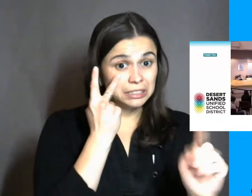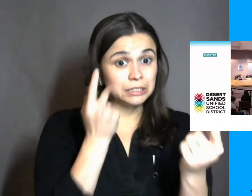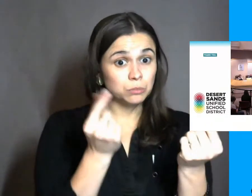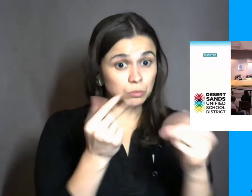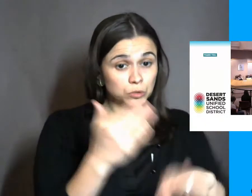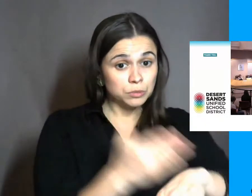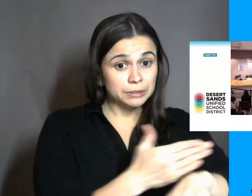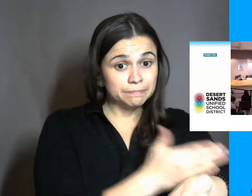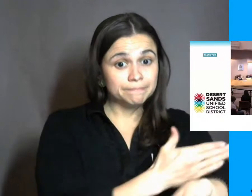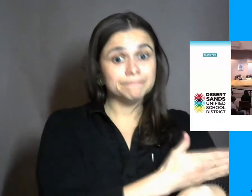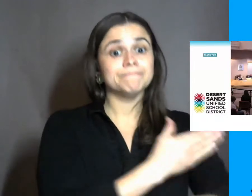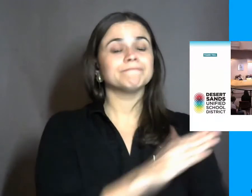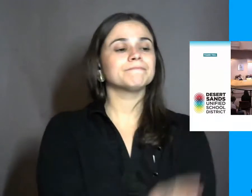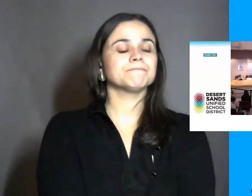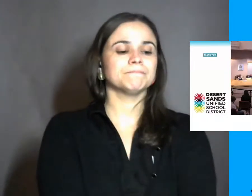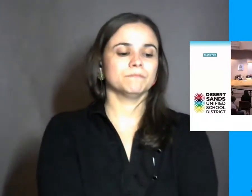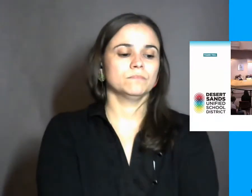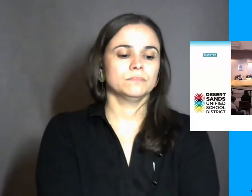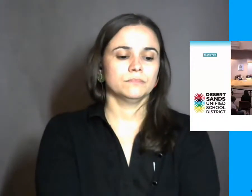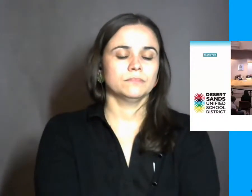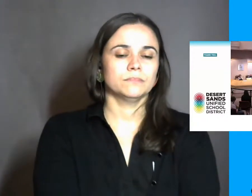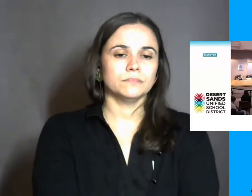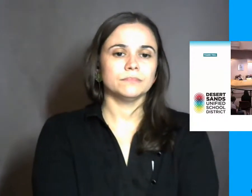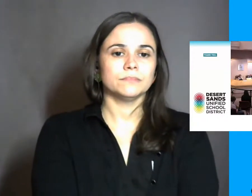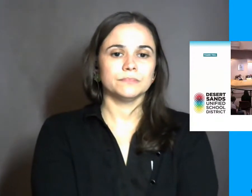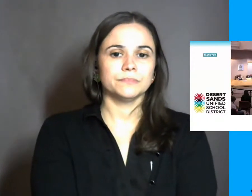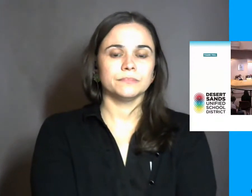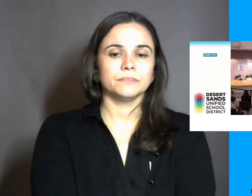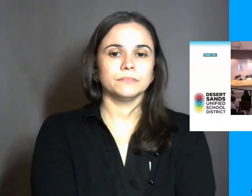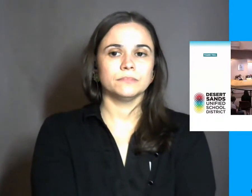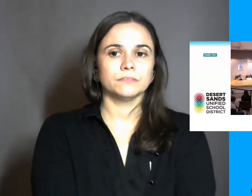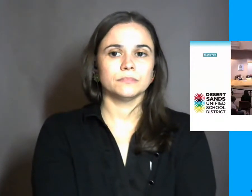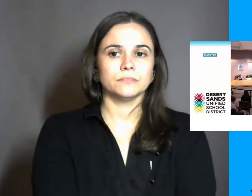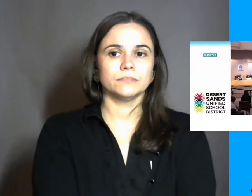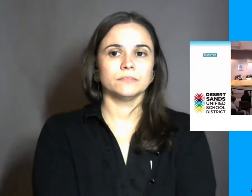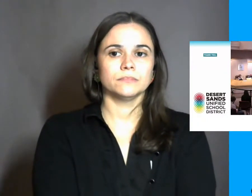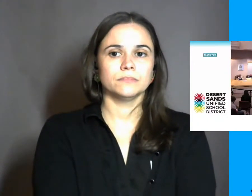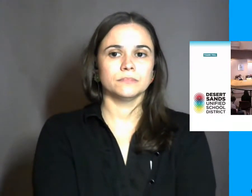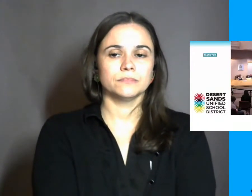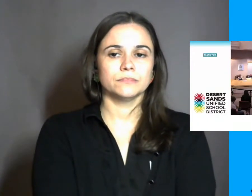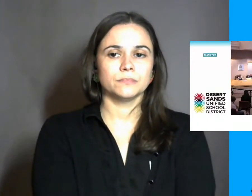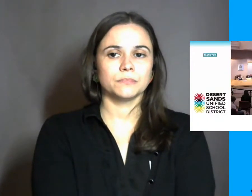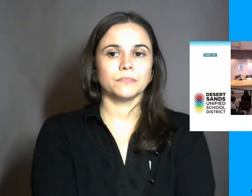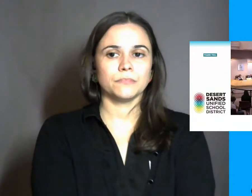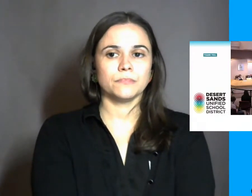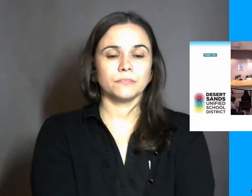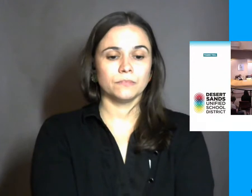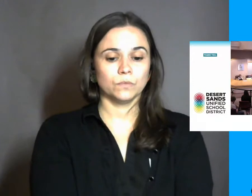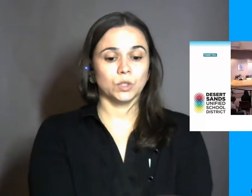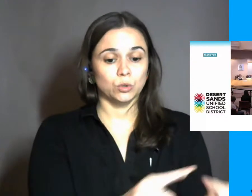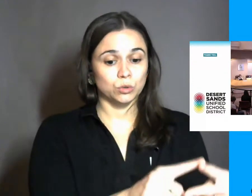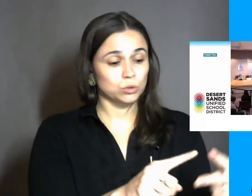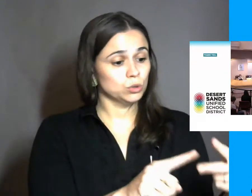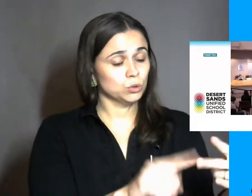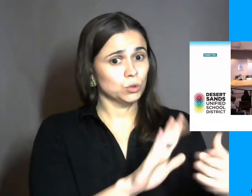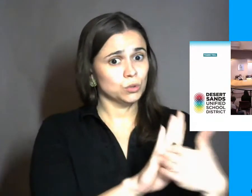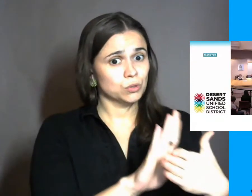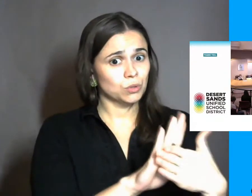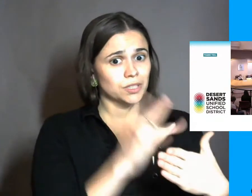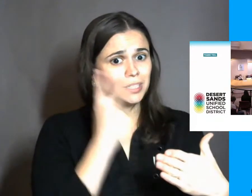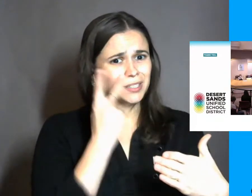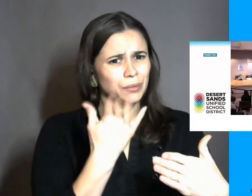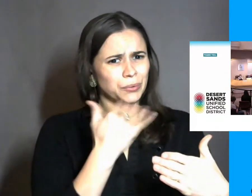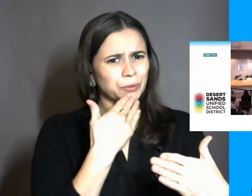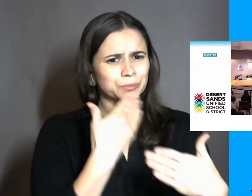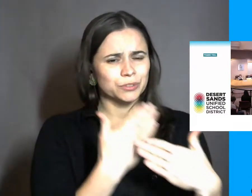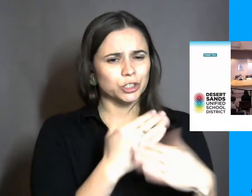Truman and Lincoln. And so you guys have been doing a good job keeping the traffic going, which I think sometimes could get caught